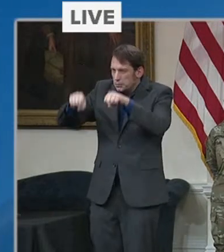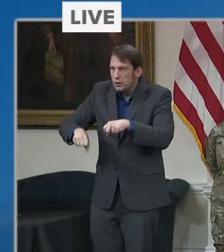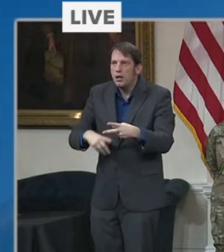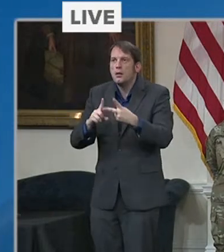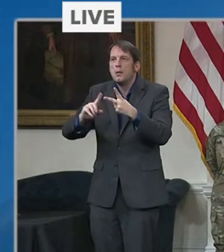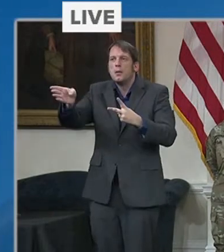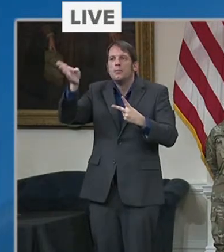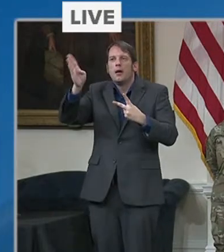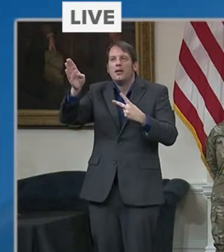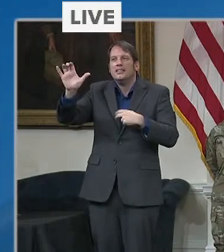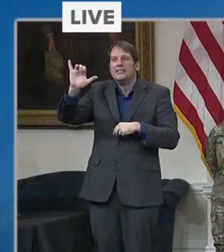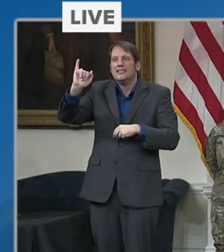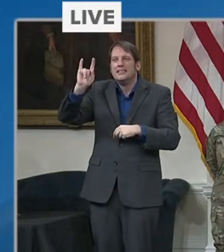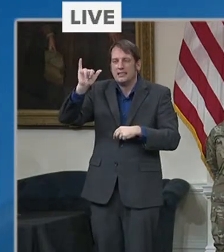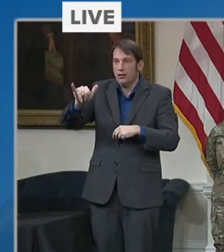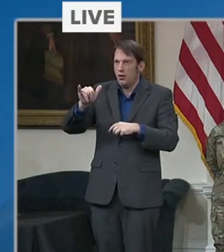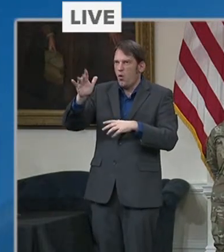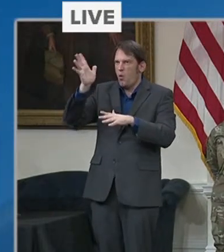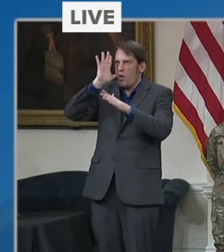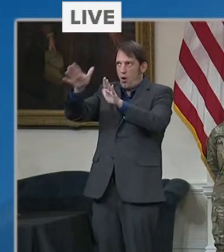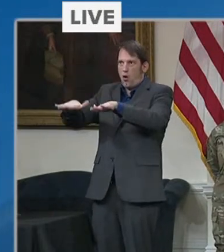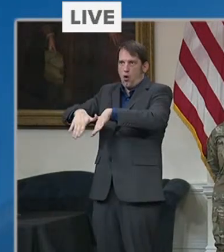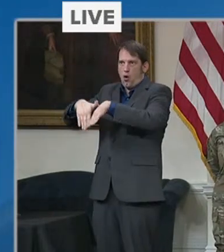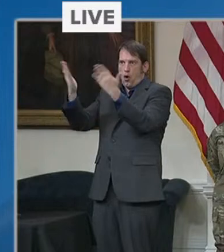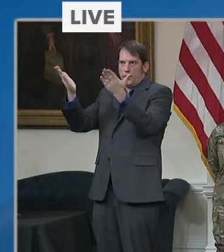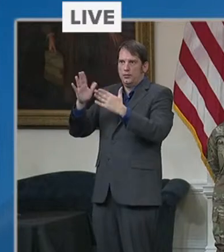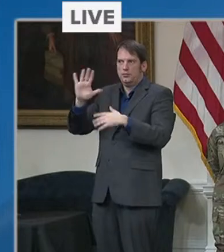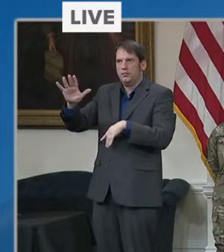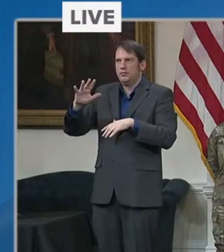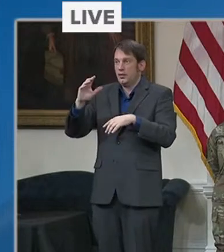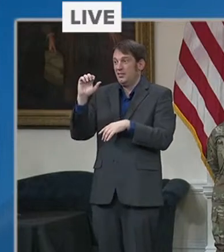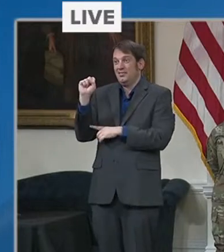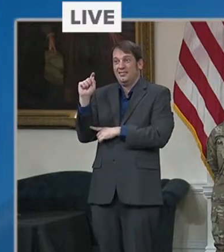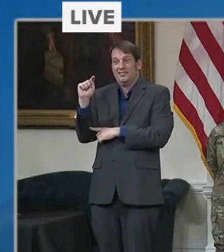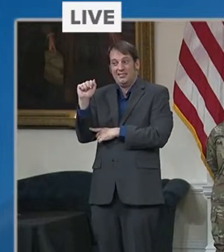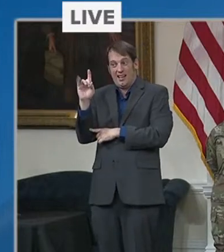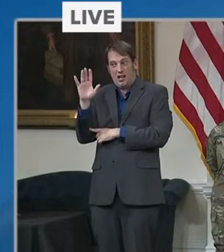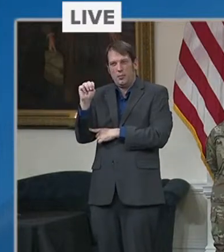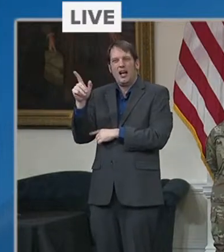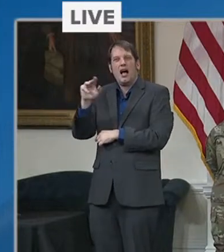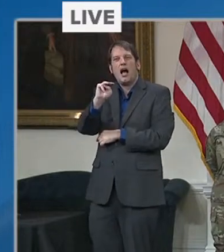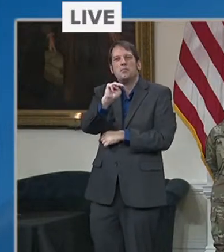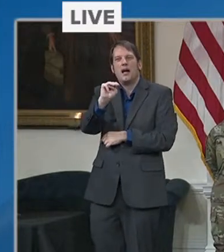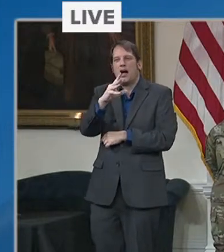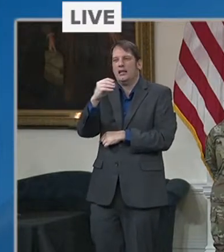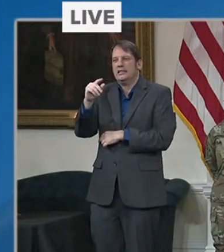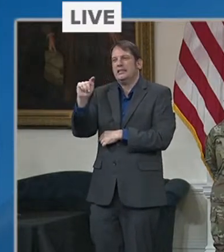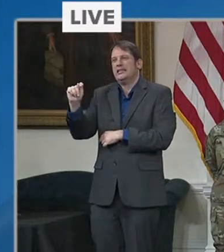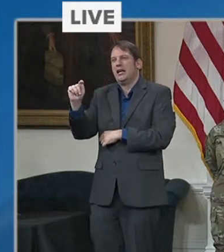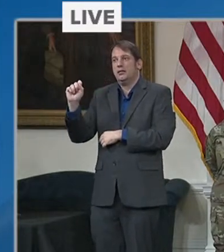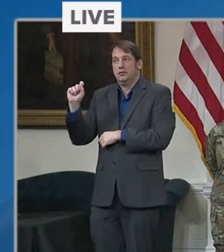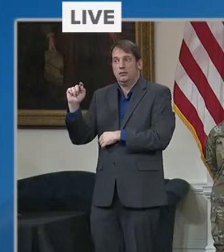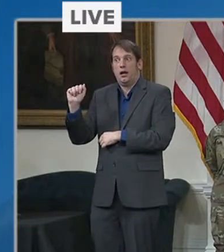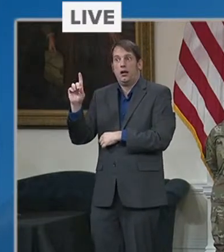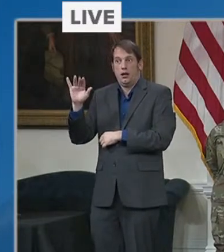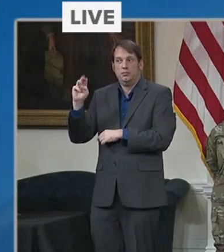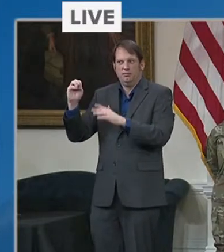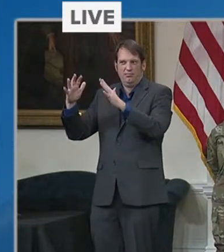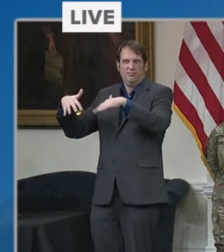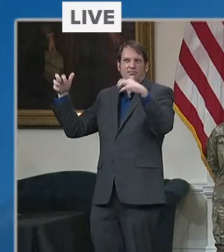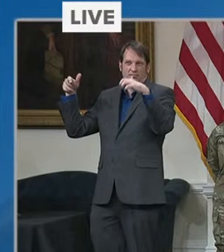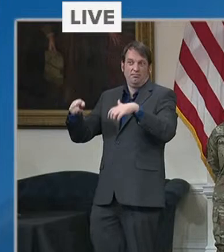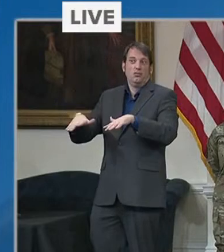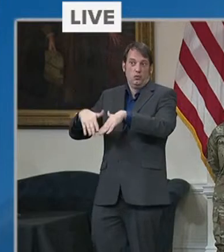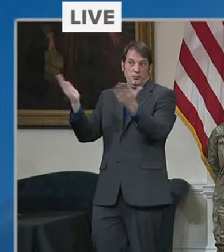be opening a mass vaccination site at M&T Stadium as soon as we are able to secure